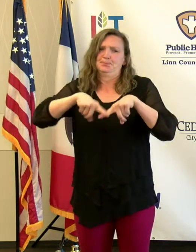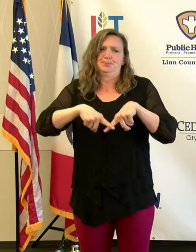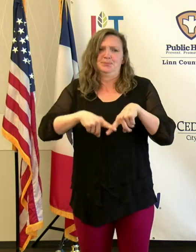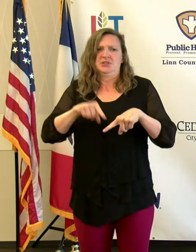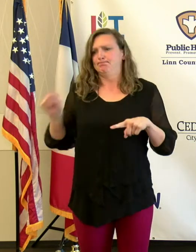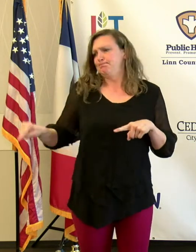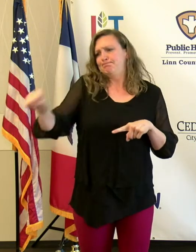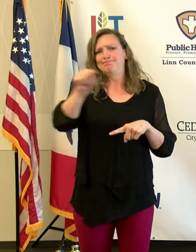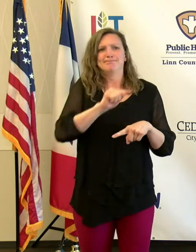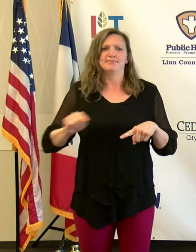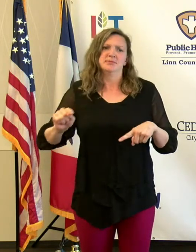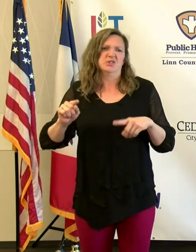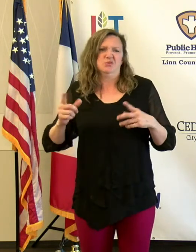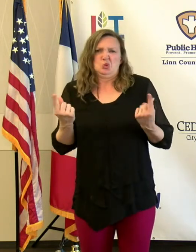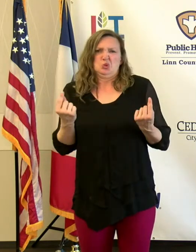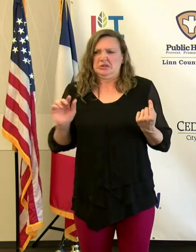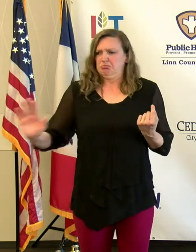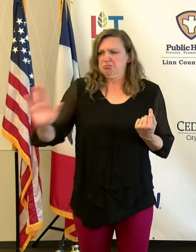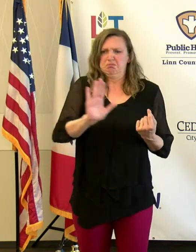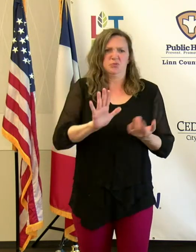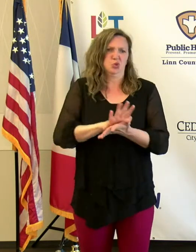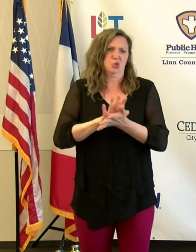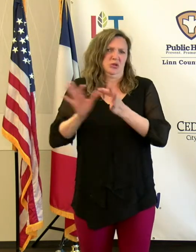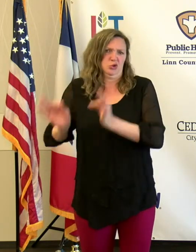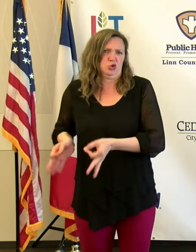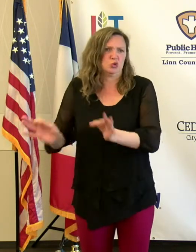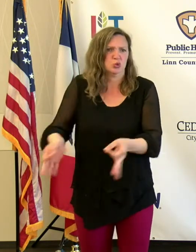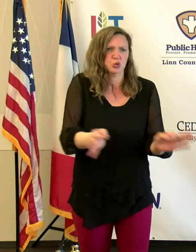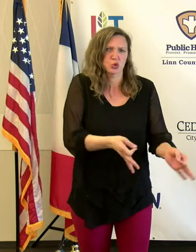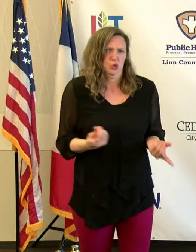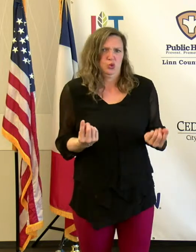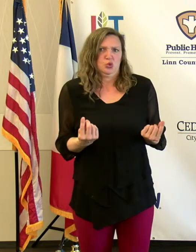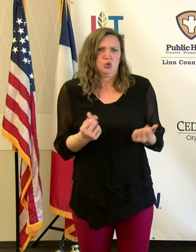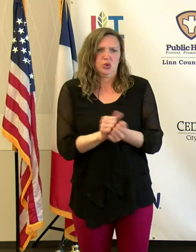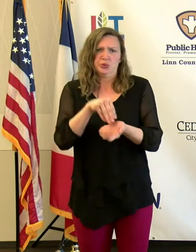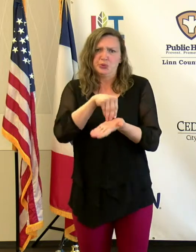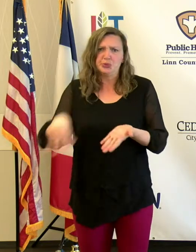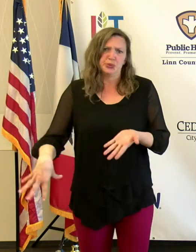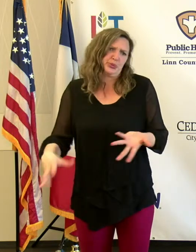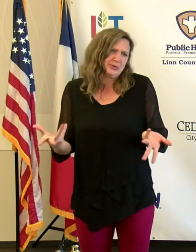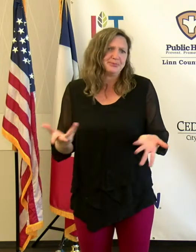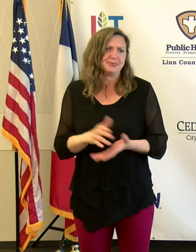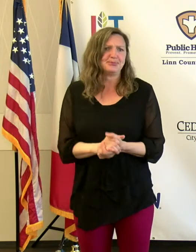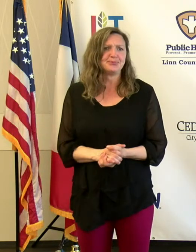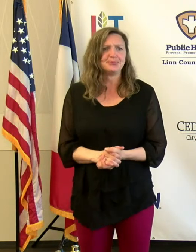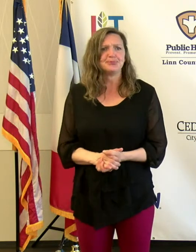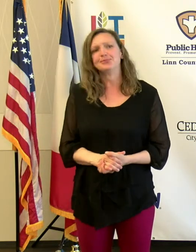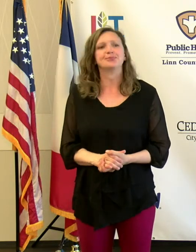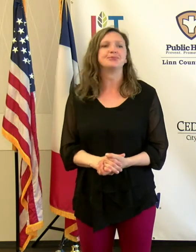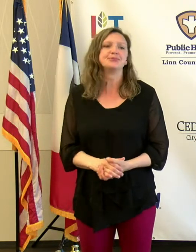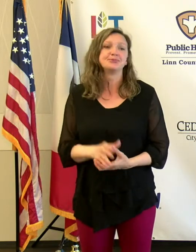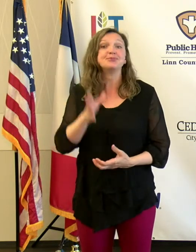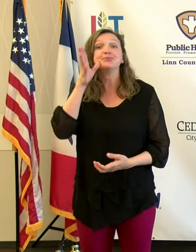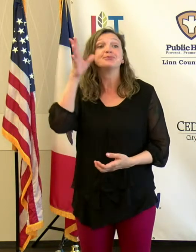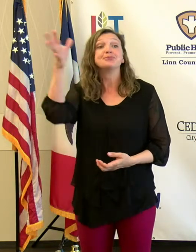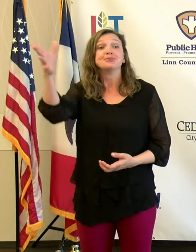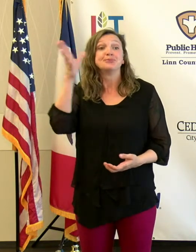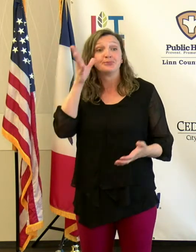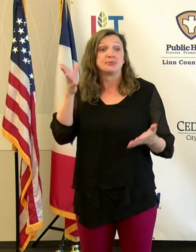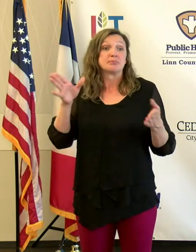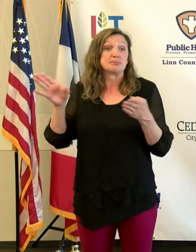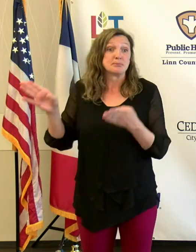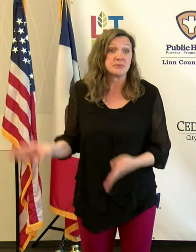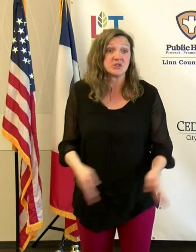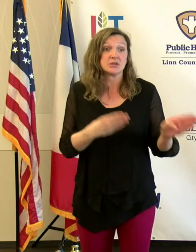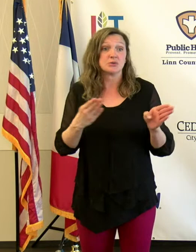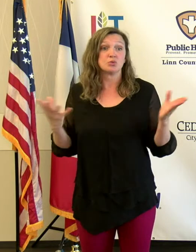they get it ready for their students and families. This planning will culminate with a plan called Return to Learn, a required document